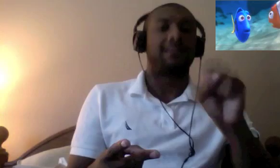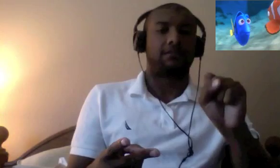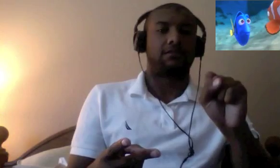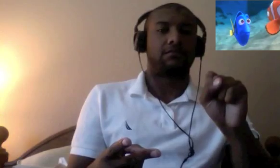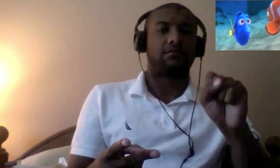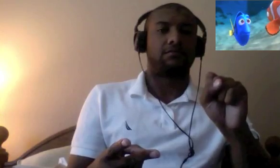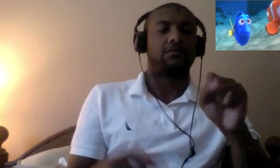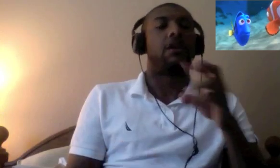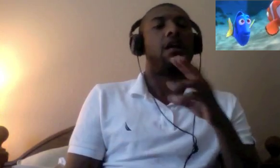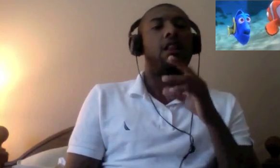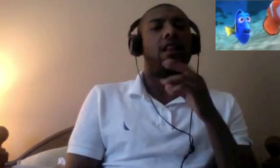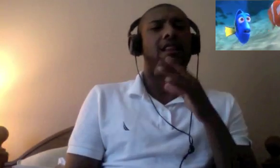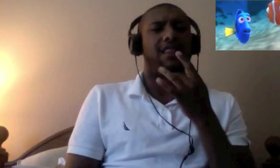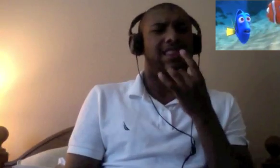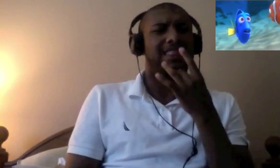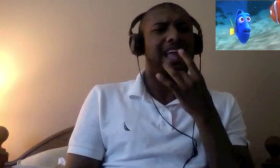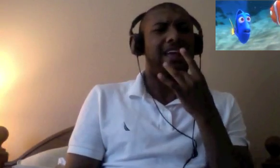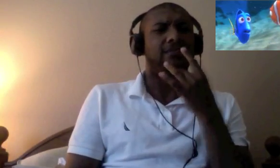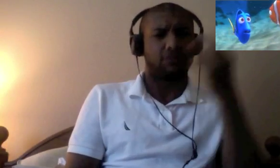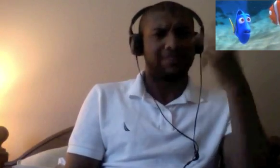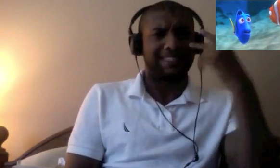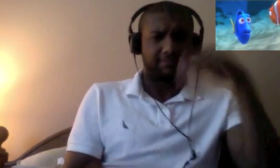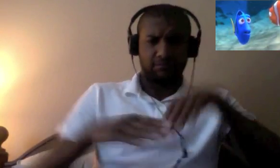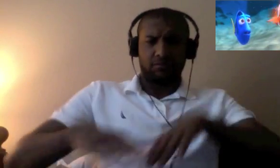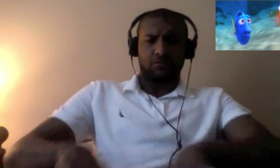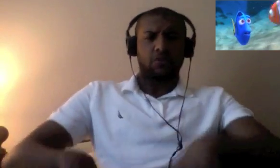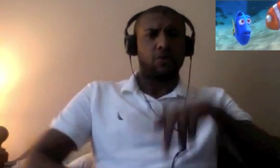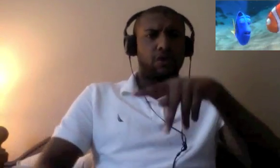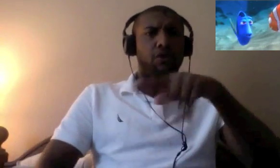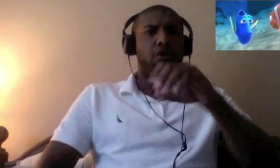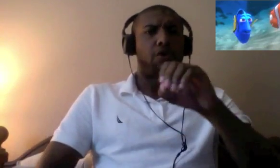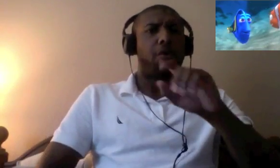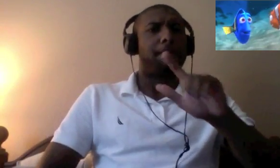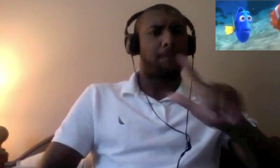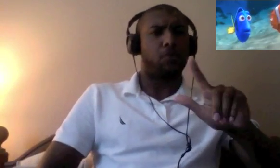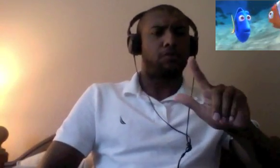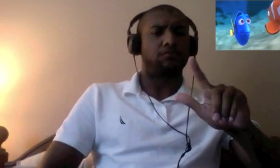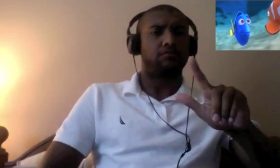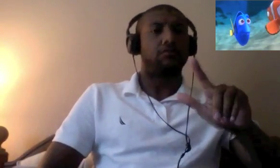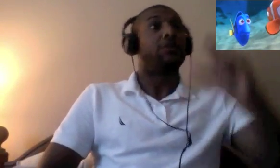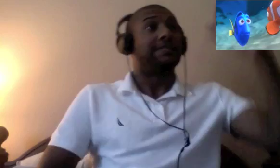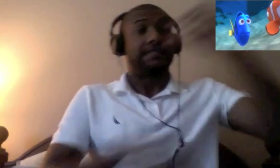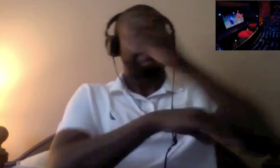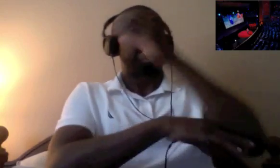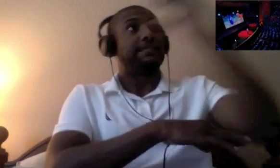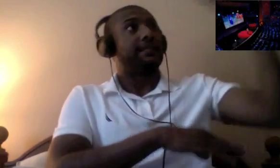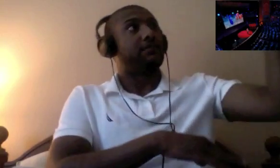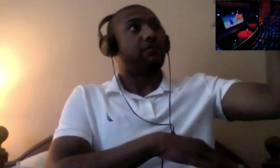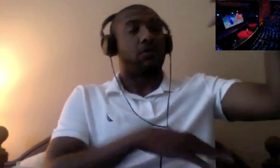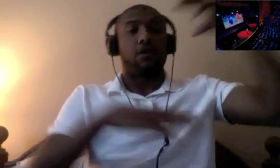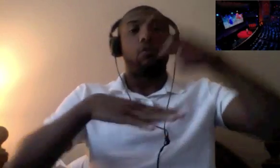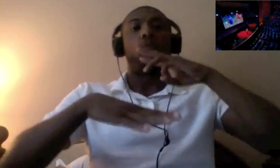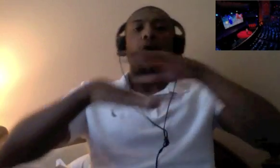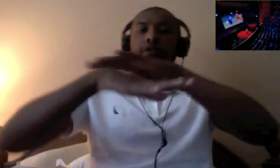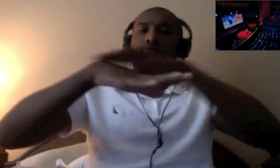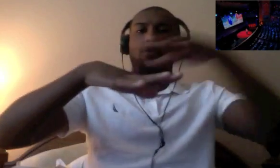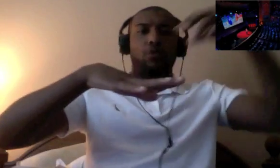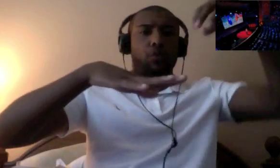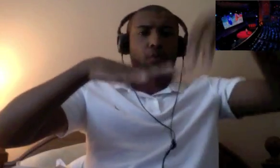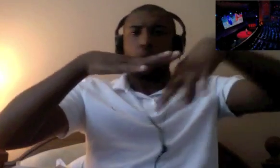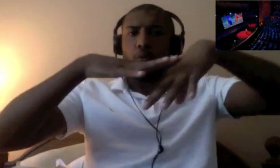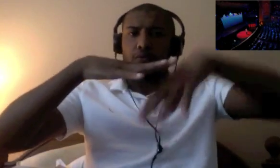light like you might see on the bottom of a pool that are created when the sun bends through the crests of the ripples and waves on the ocean surface.